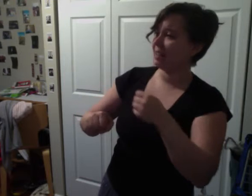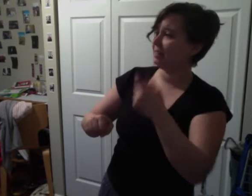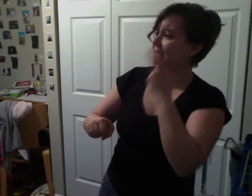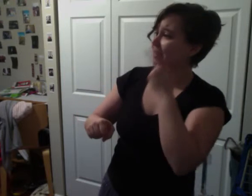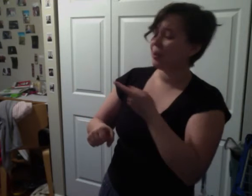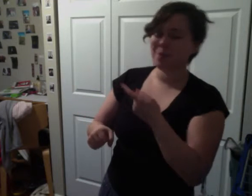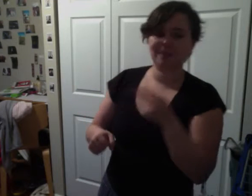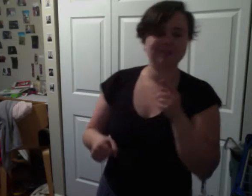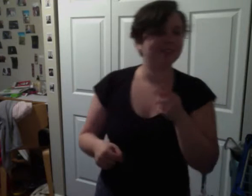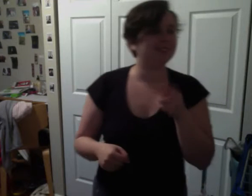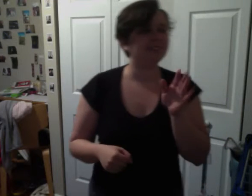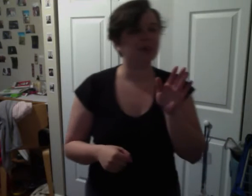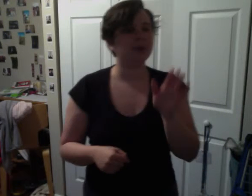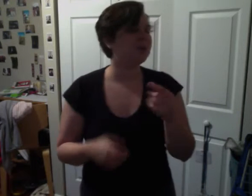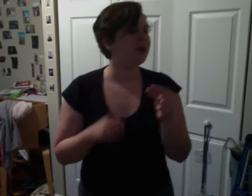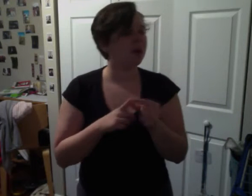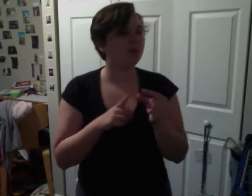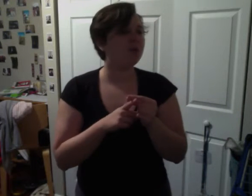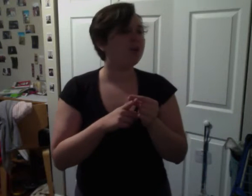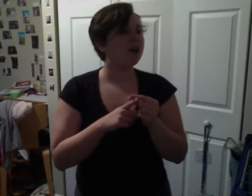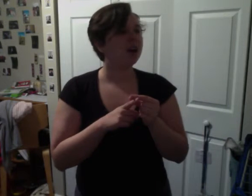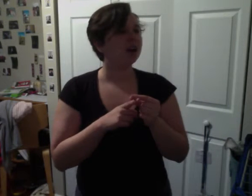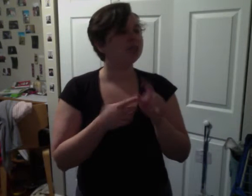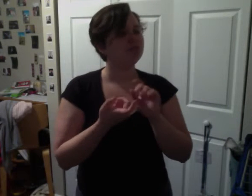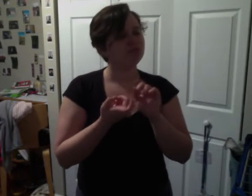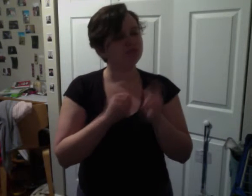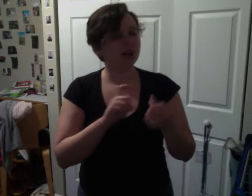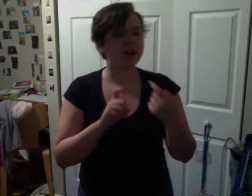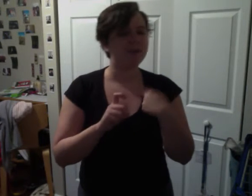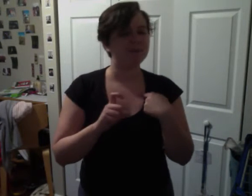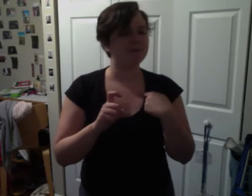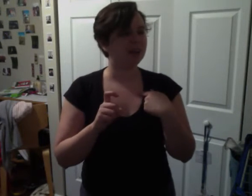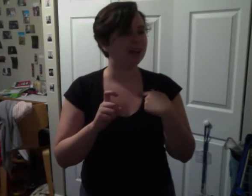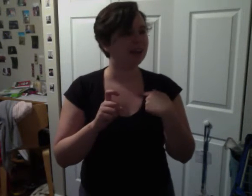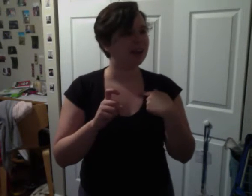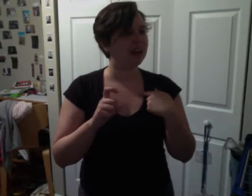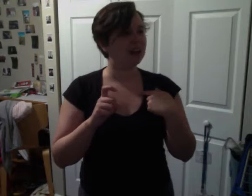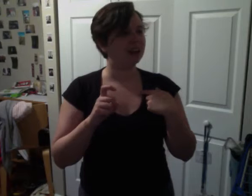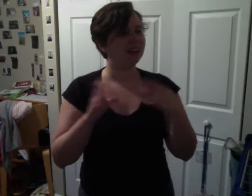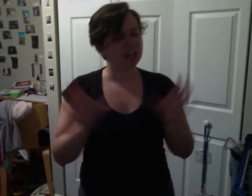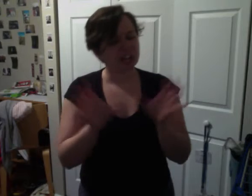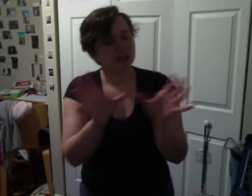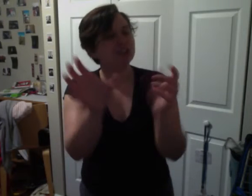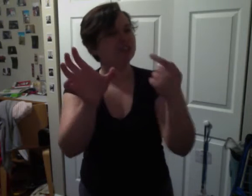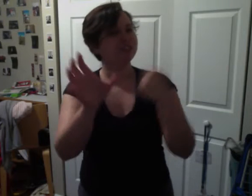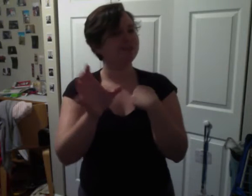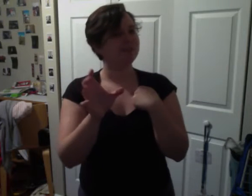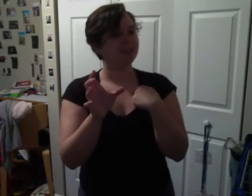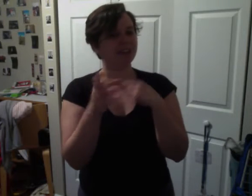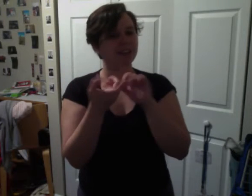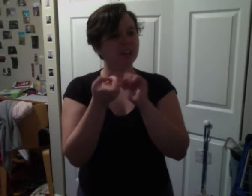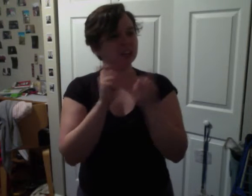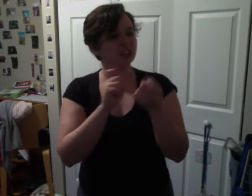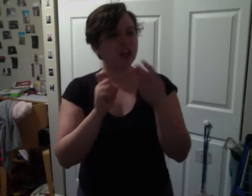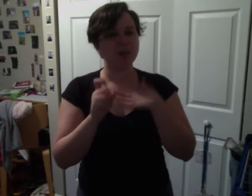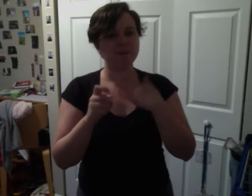motivation. It motivates me to make sure that I stay on the right path. You still believe in me. And